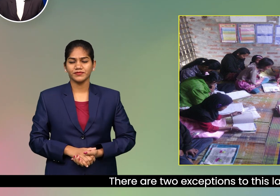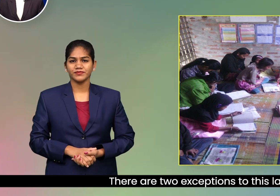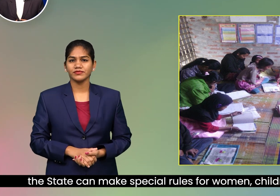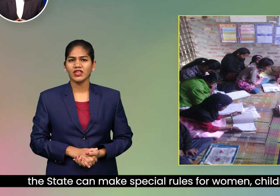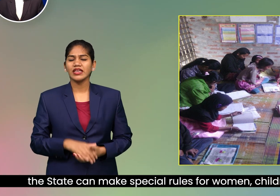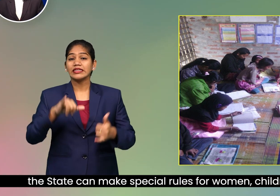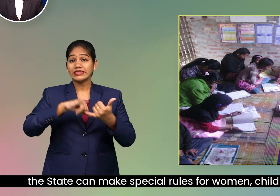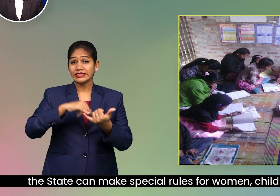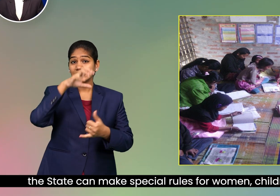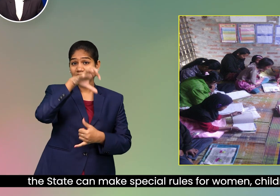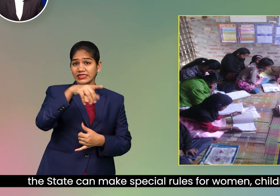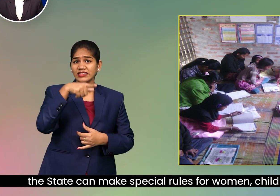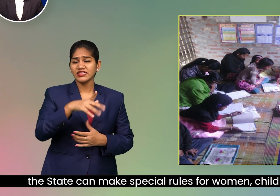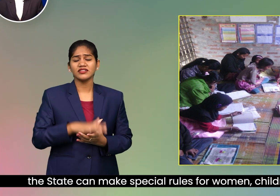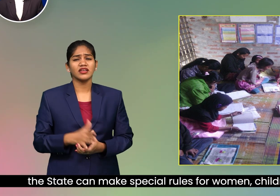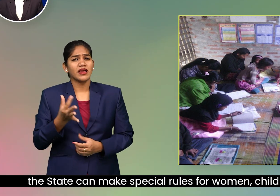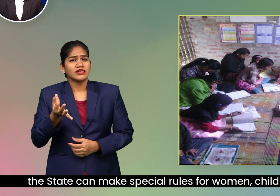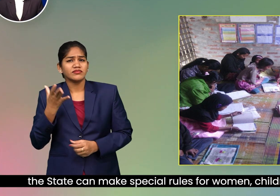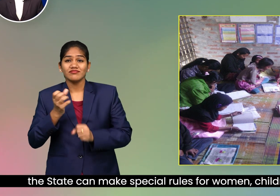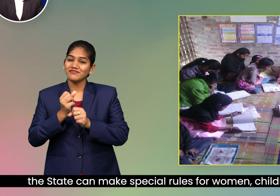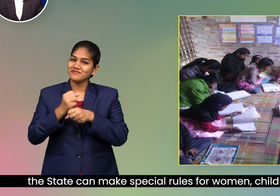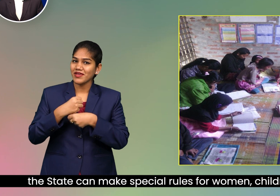The state can make special rules for women,